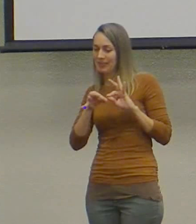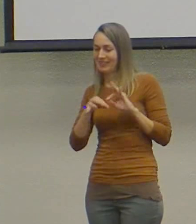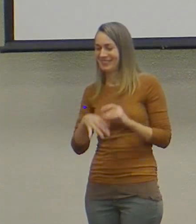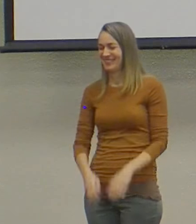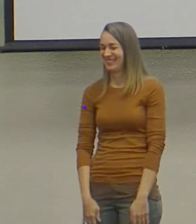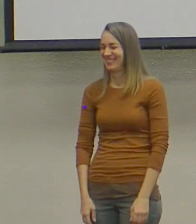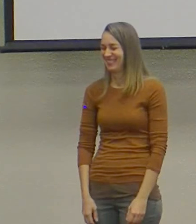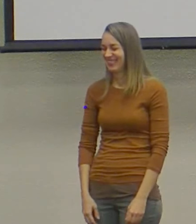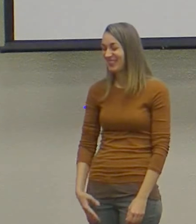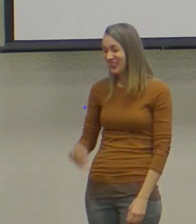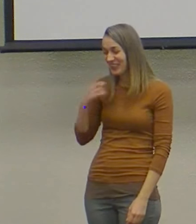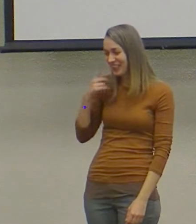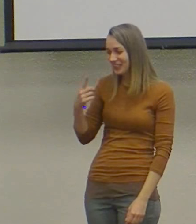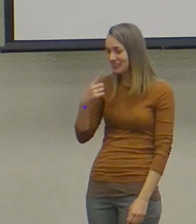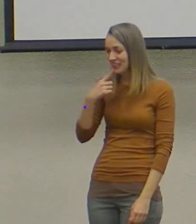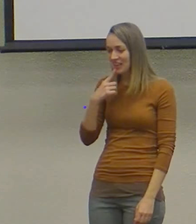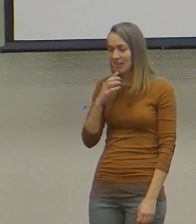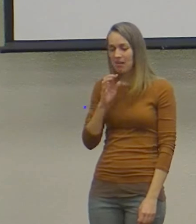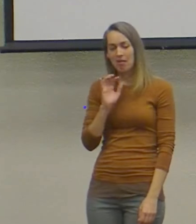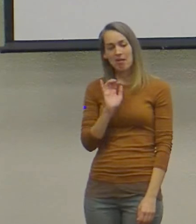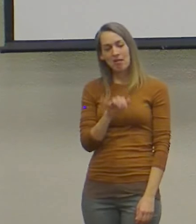hear her say,